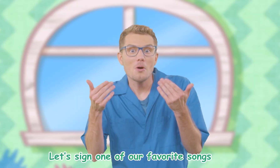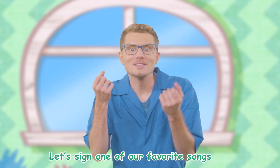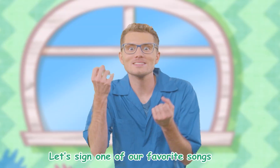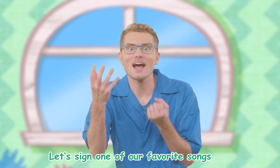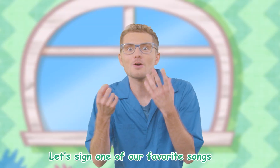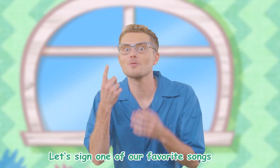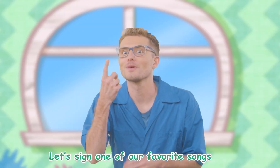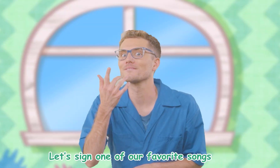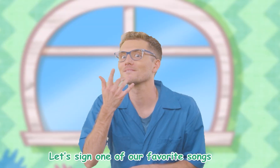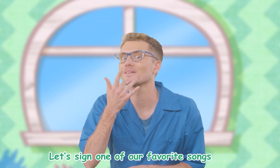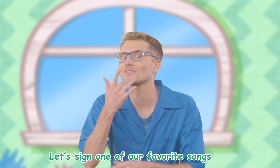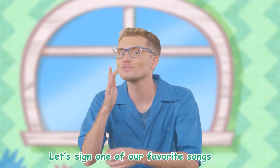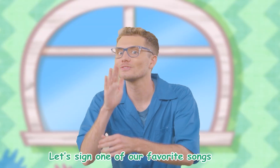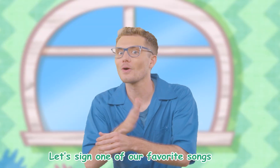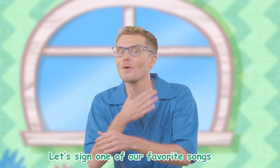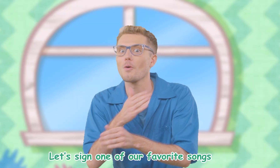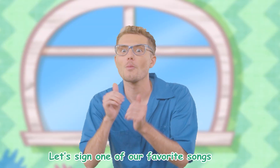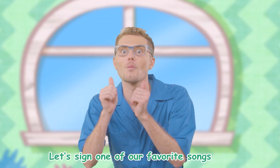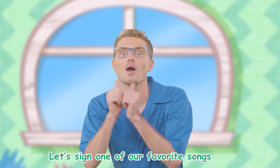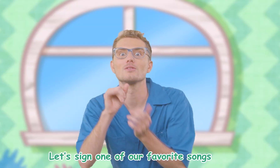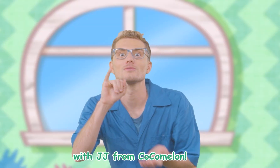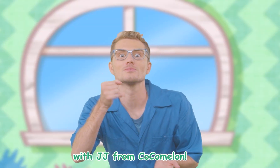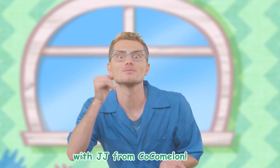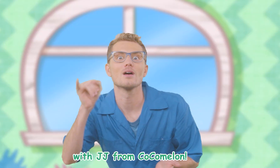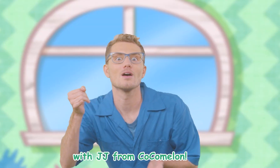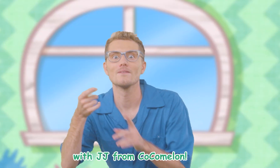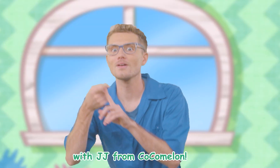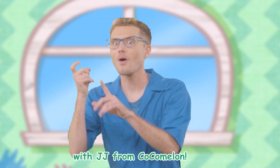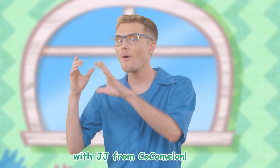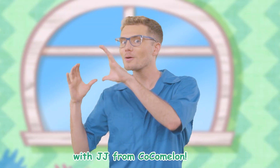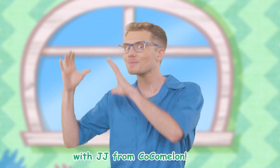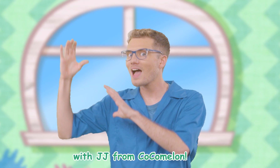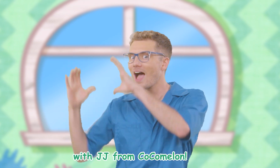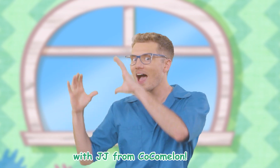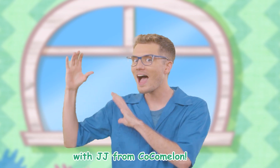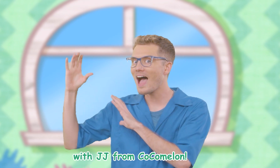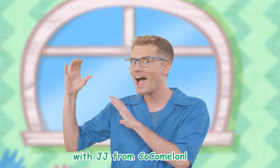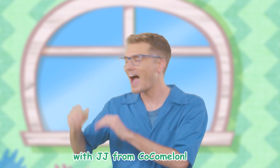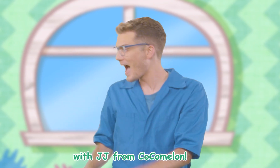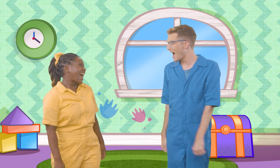Let's sign one of our favorite songs with JJ from Cocomelon.